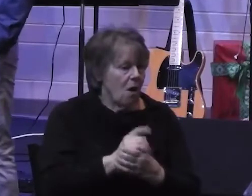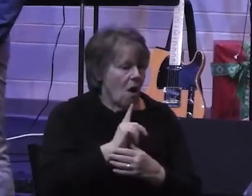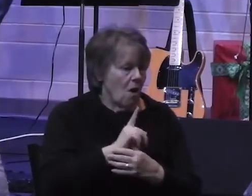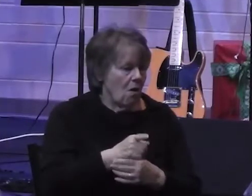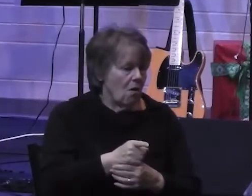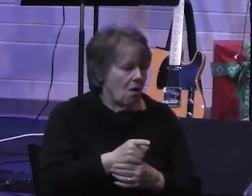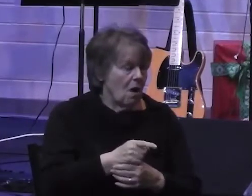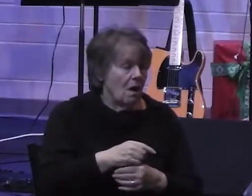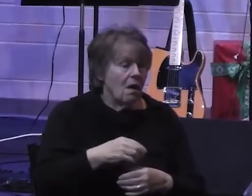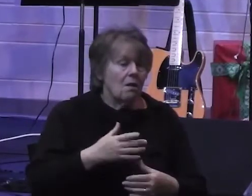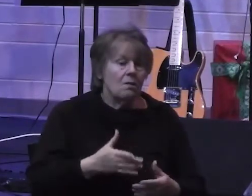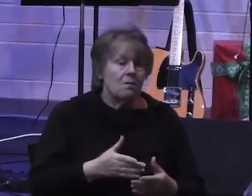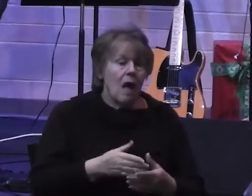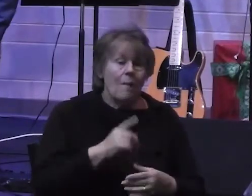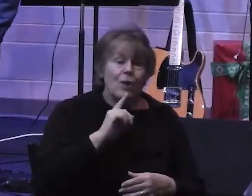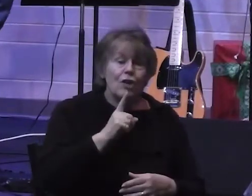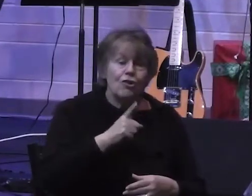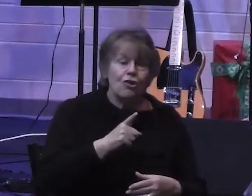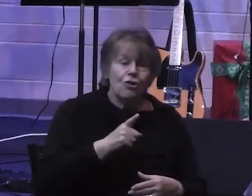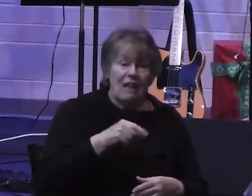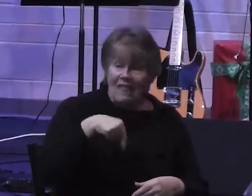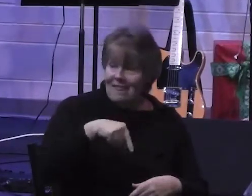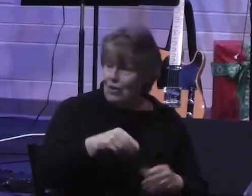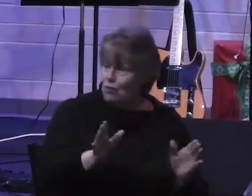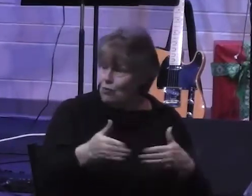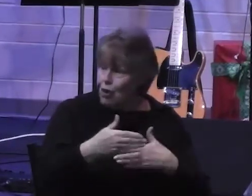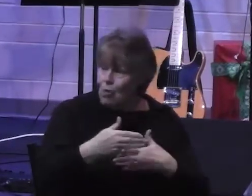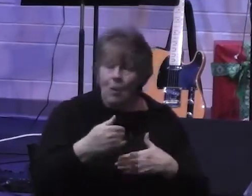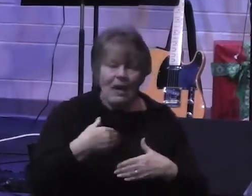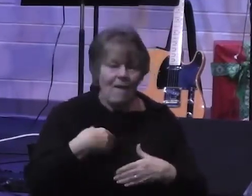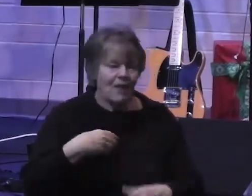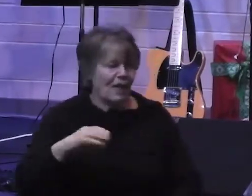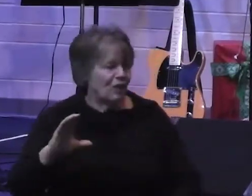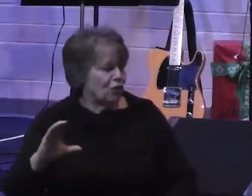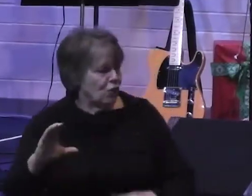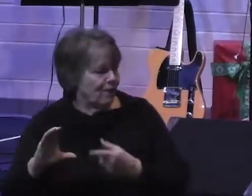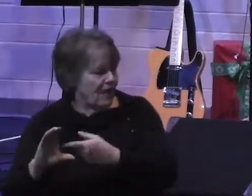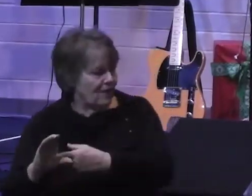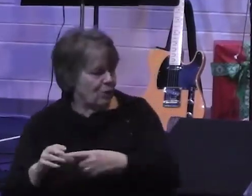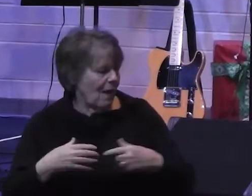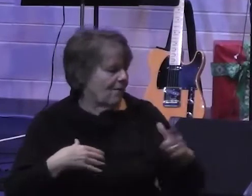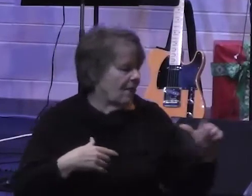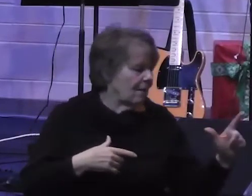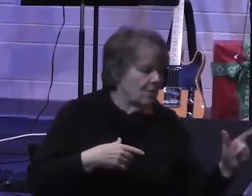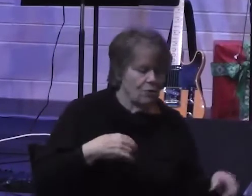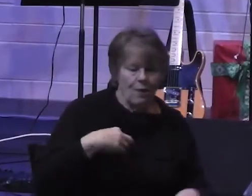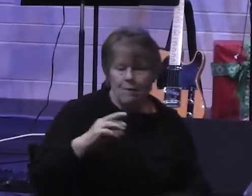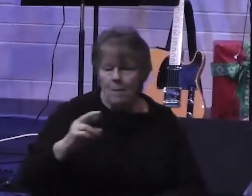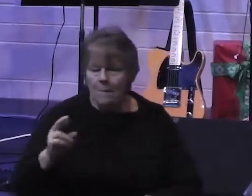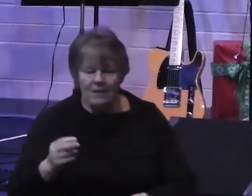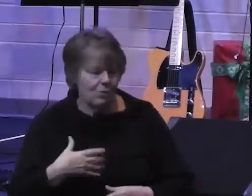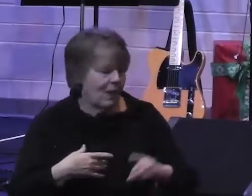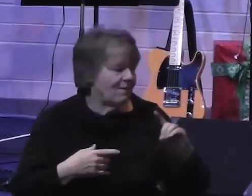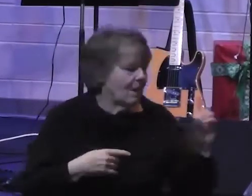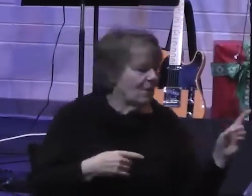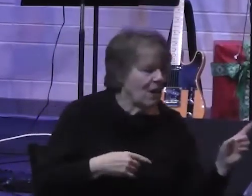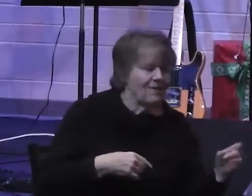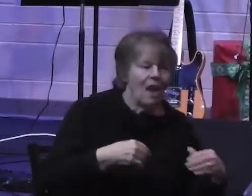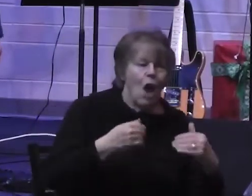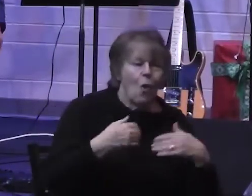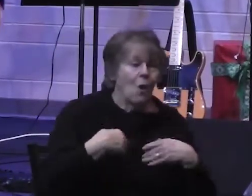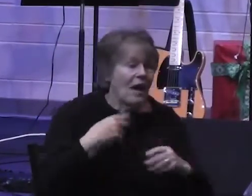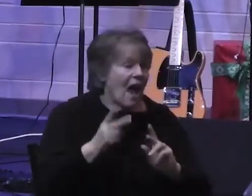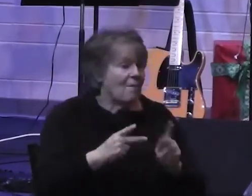I would bet in this room, we've got conservatives and liberals, we've got Republicans, we've got Democrats, we've got people